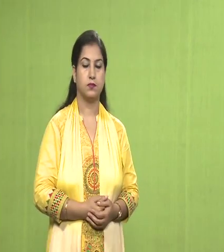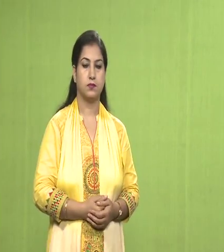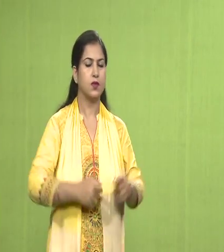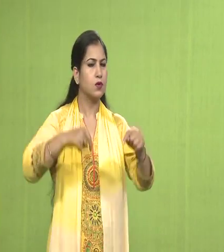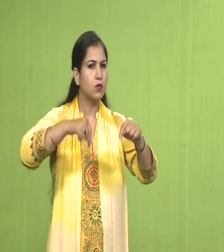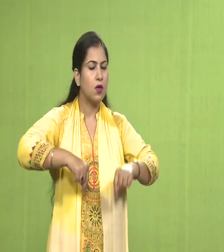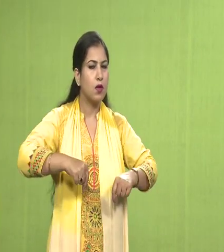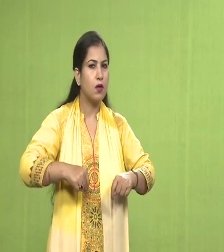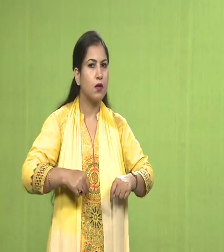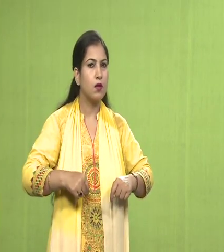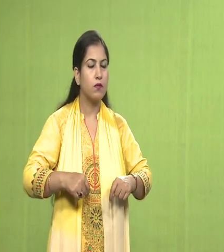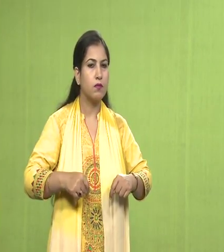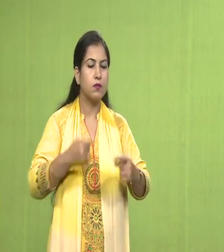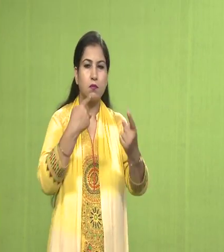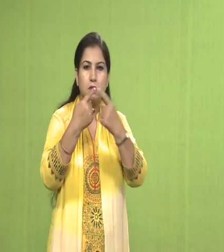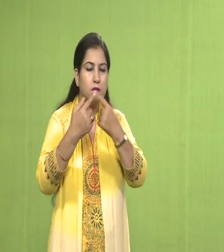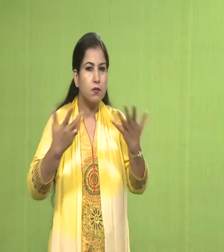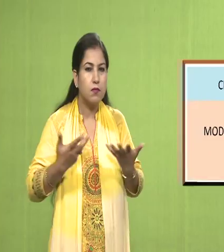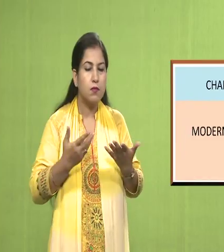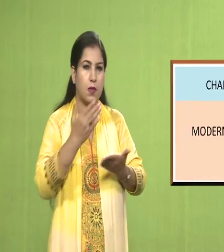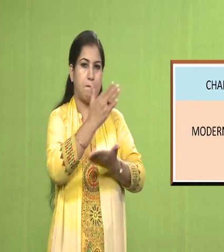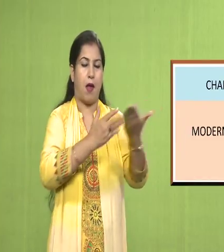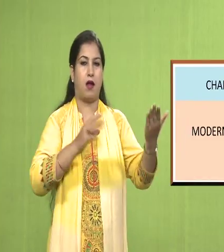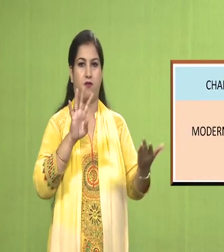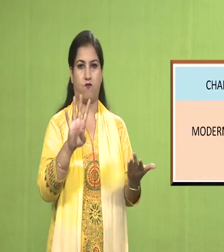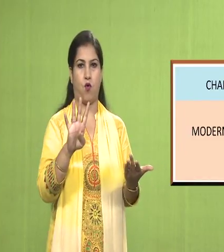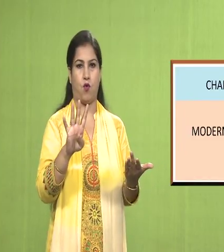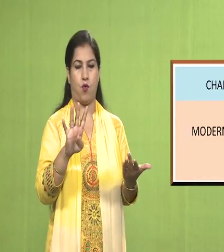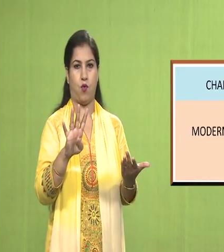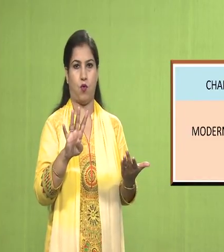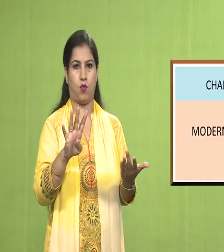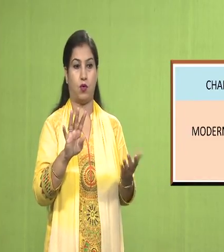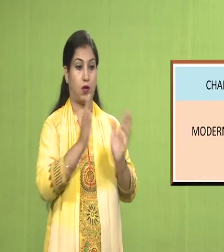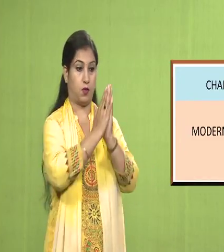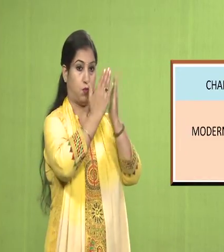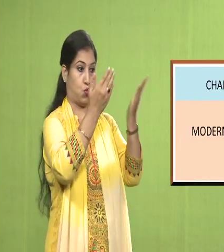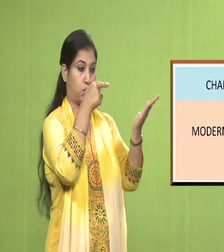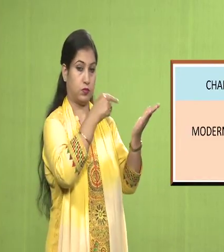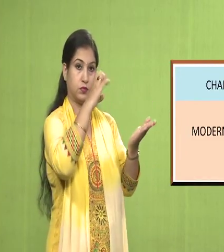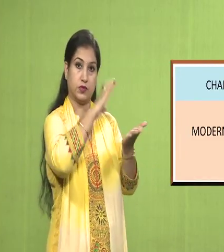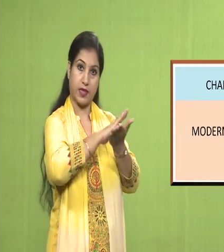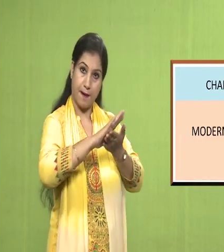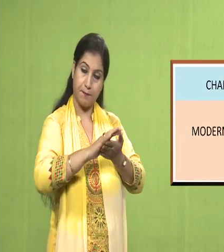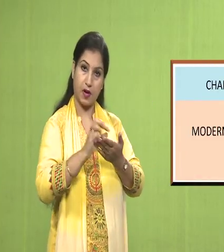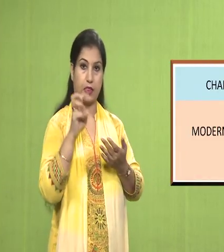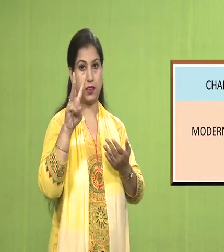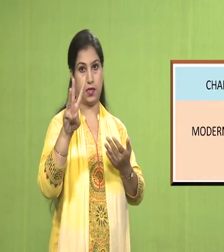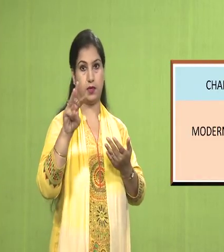Today we will study part 4 of the third chapter named